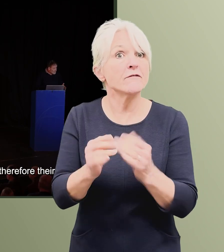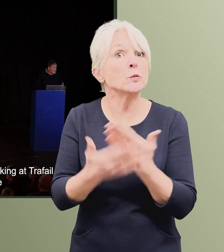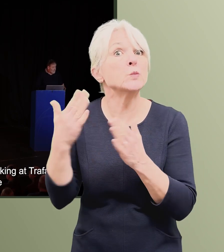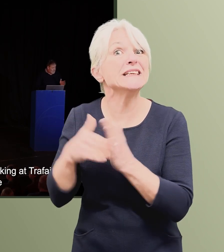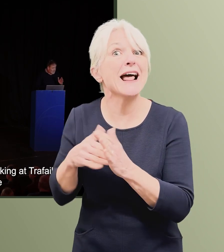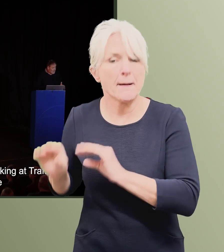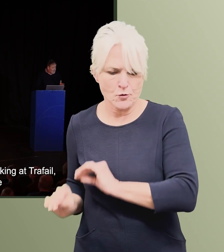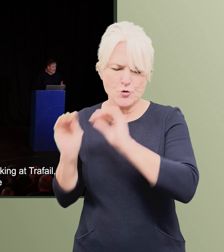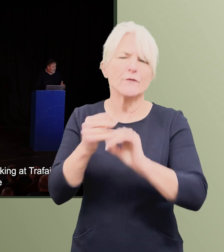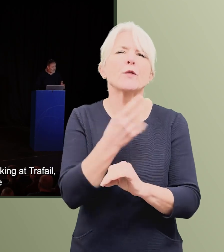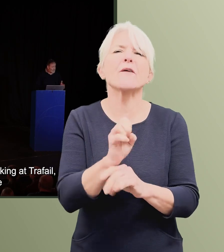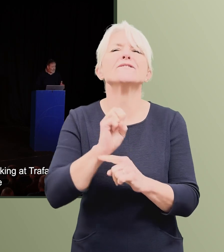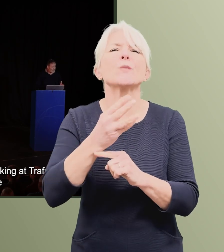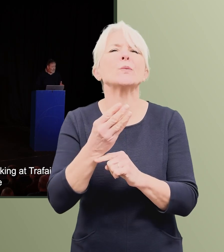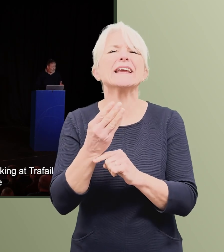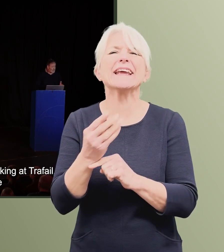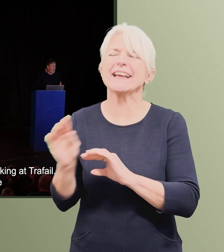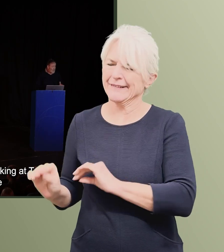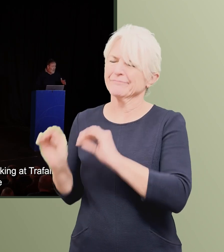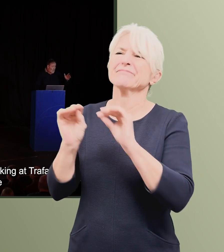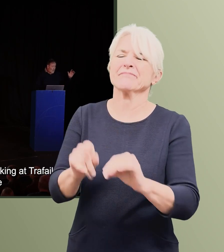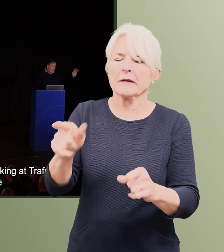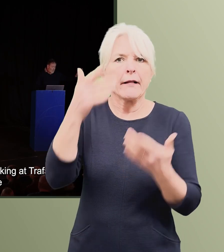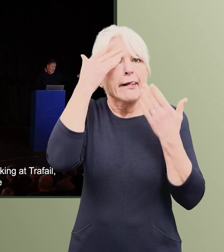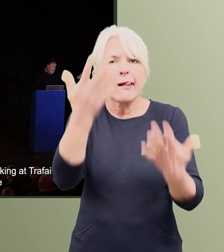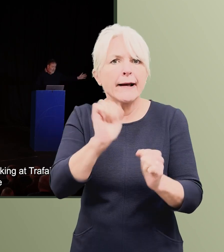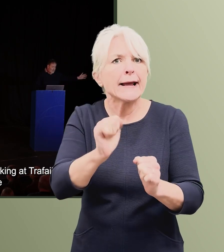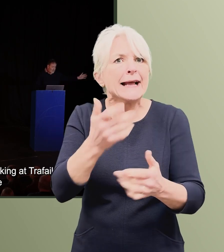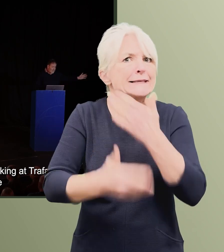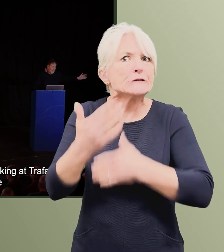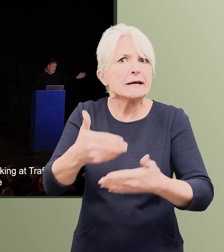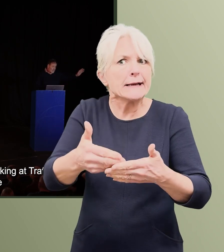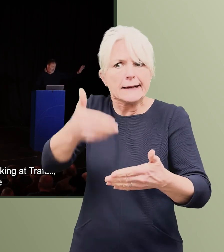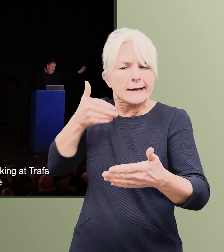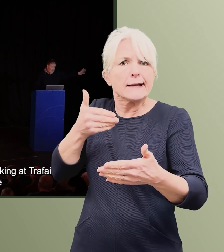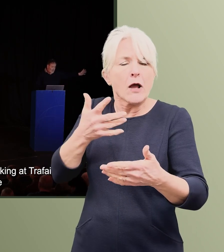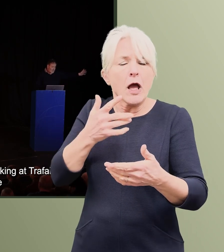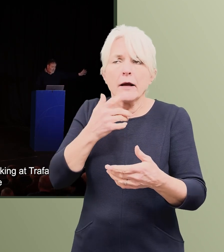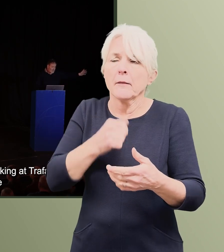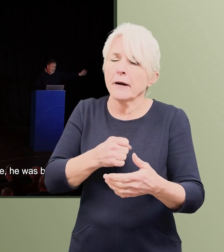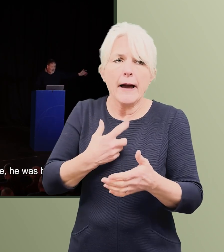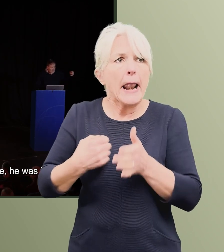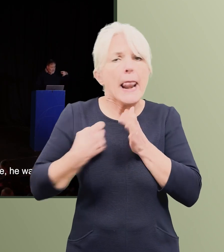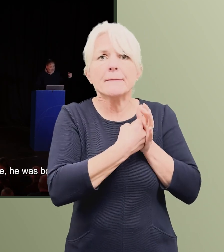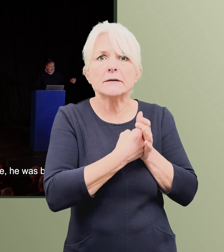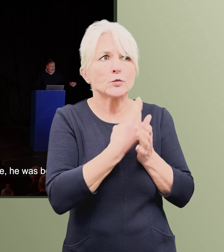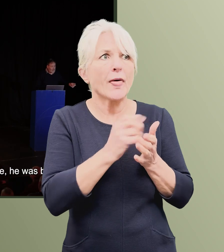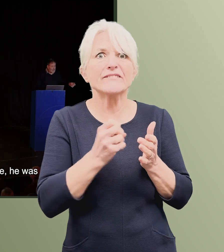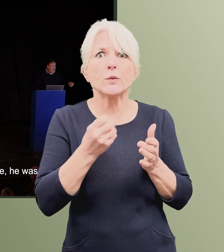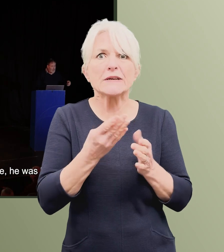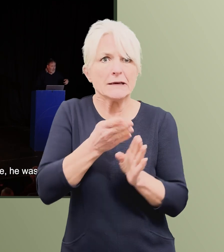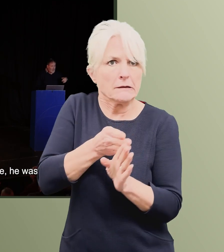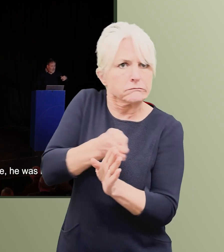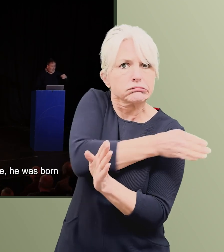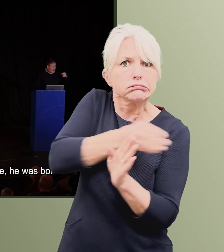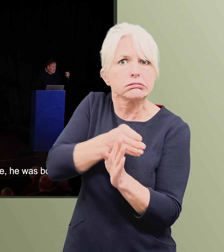land use only extends back to 2014. When we were working at Trellyffaint, which is a couple of kilometres to the south of this particular